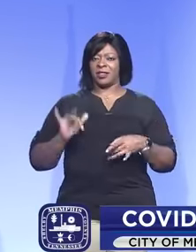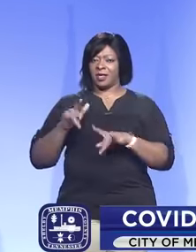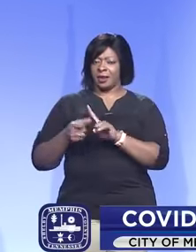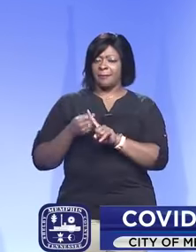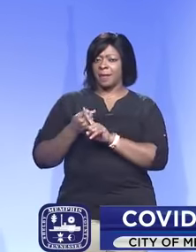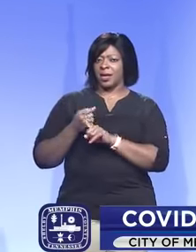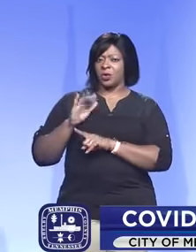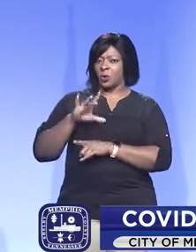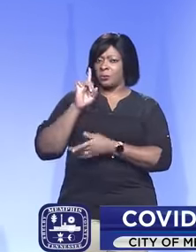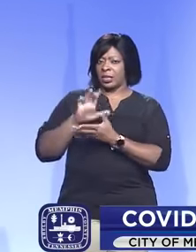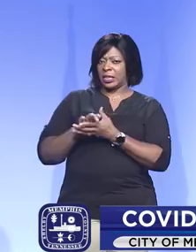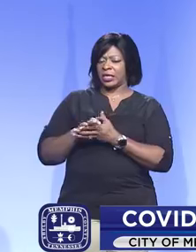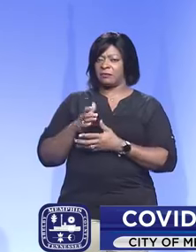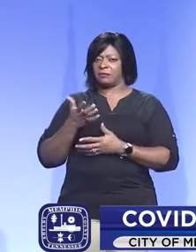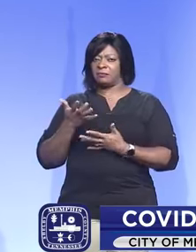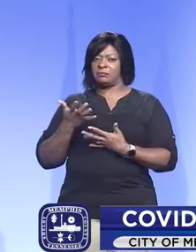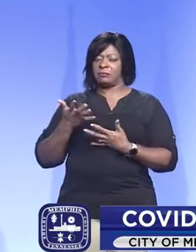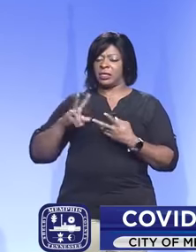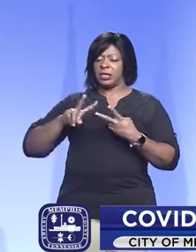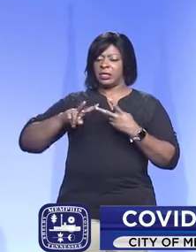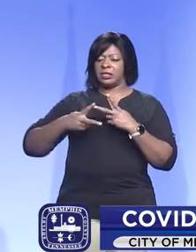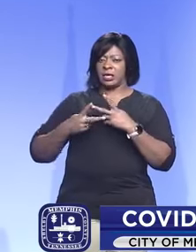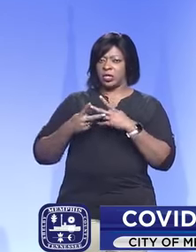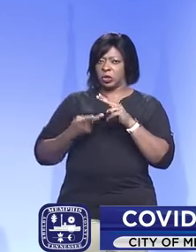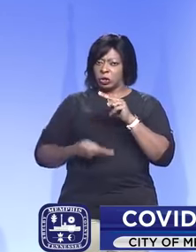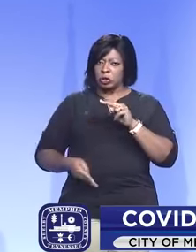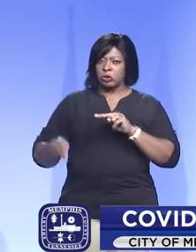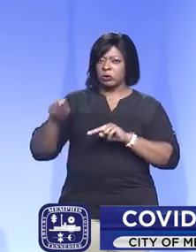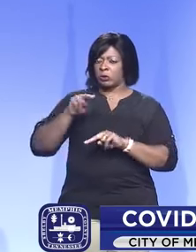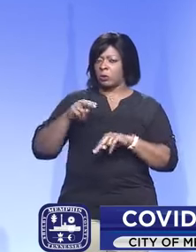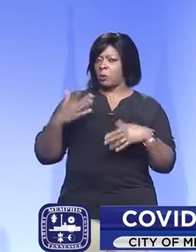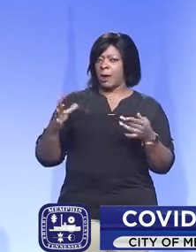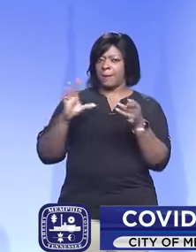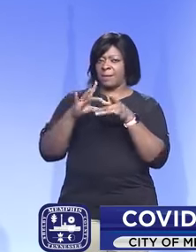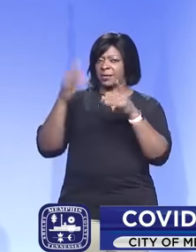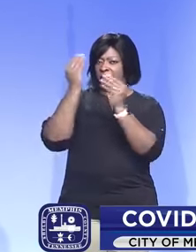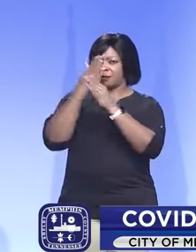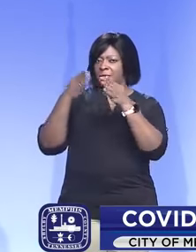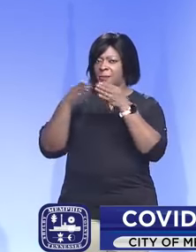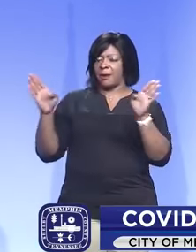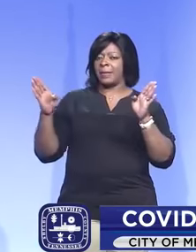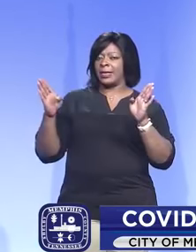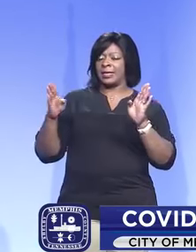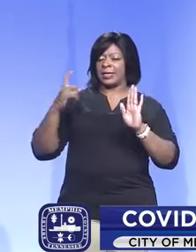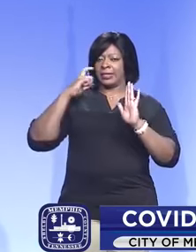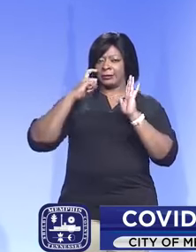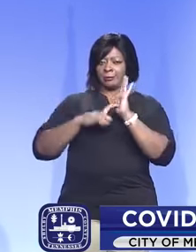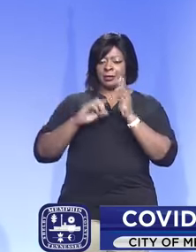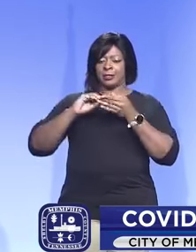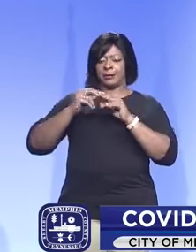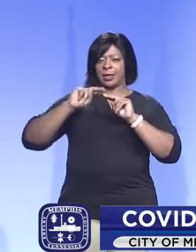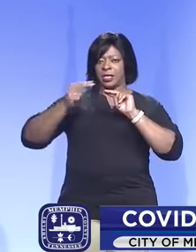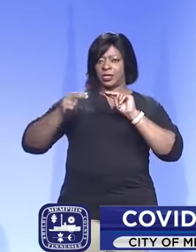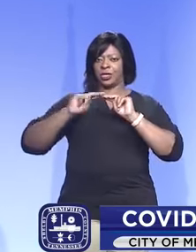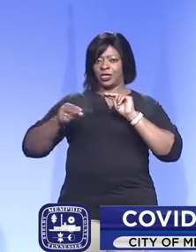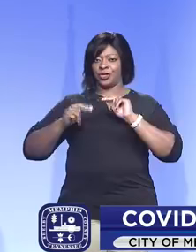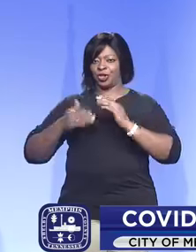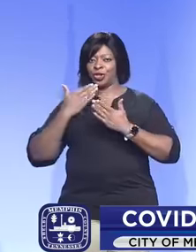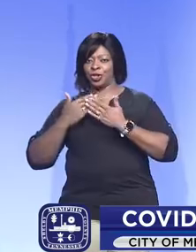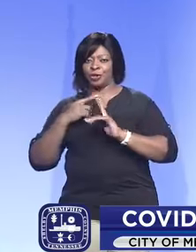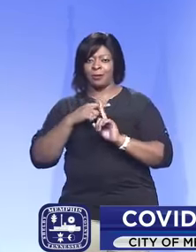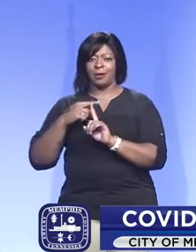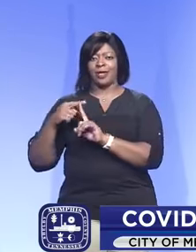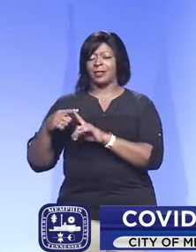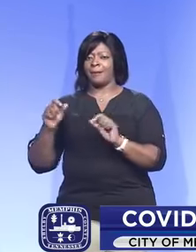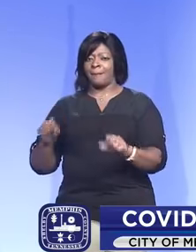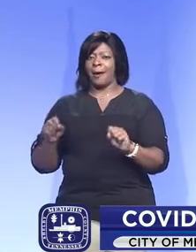impacted your belief in a second surge, or what's the message to the public seeing all these good trends and the potential